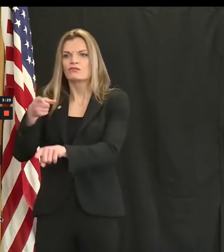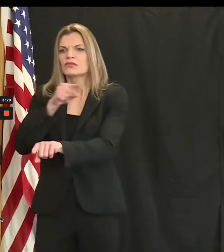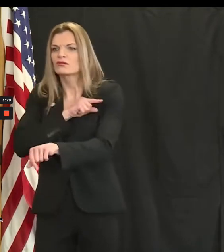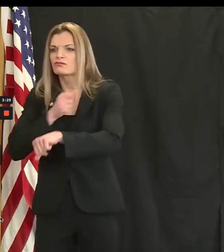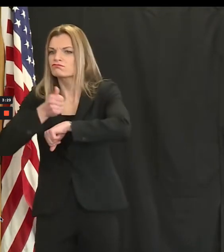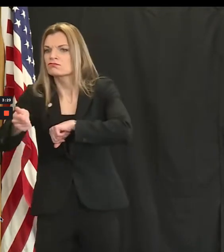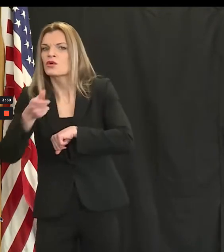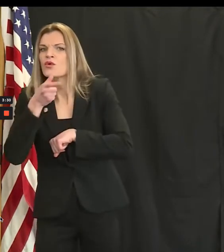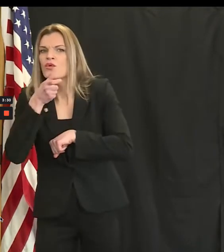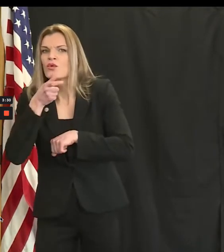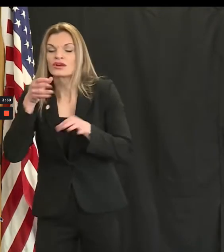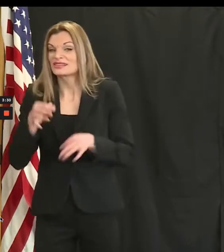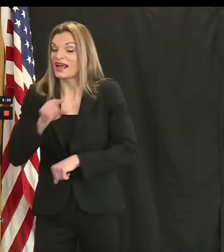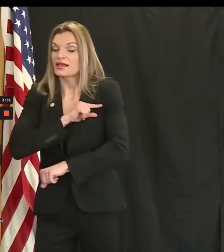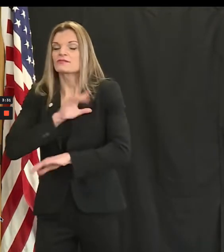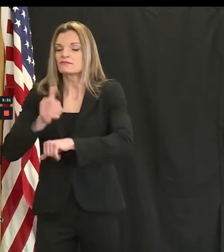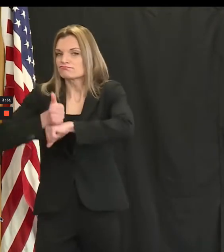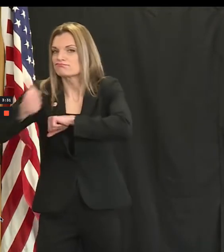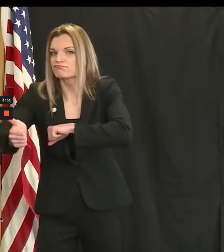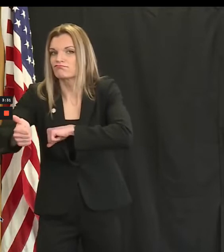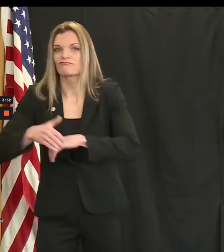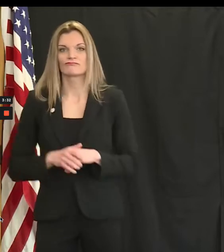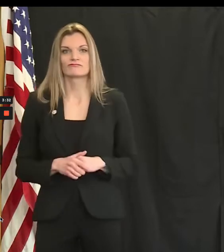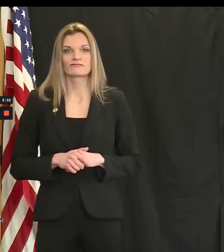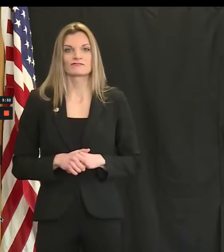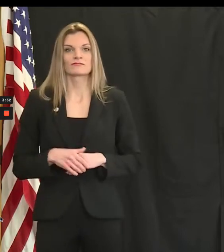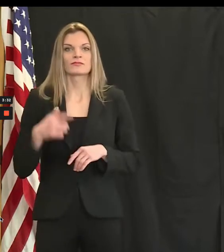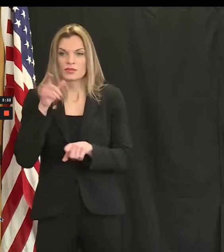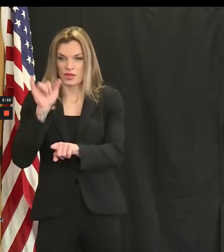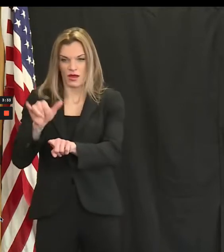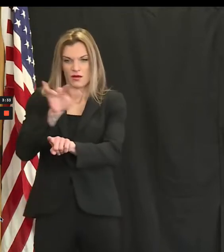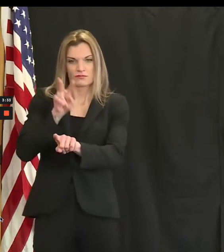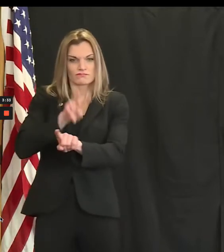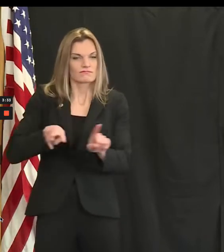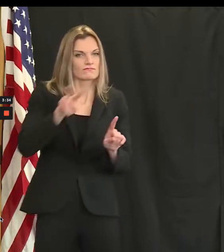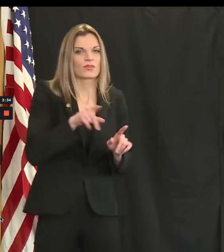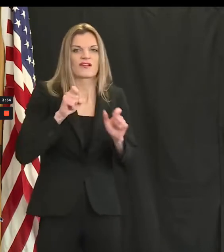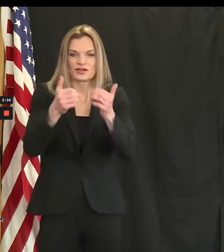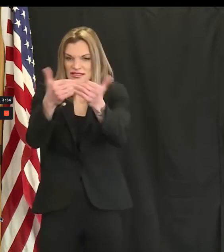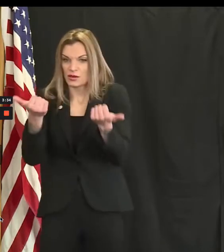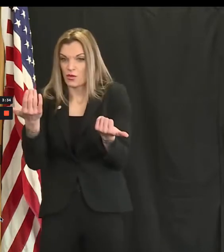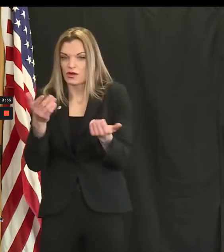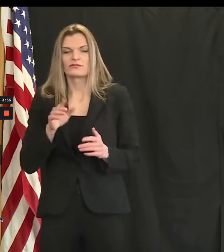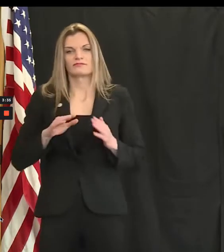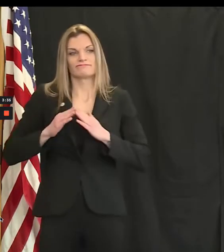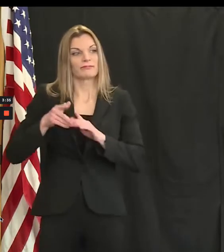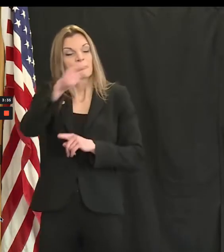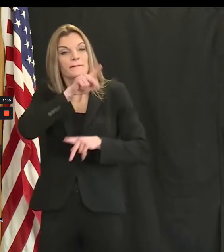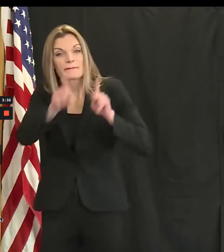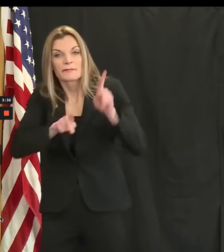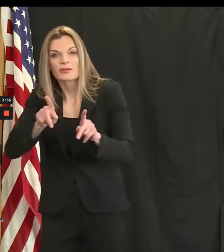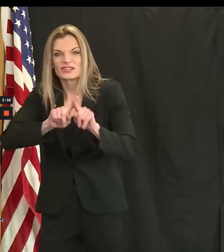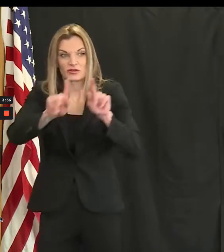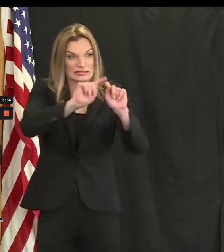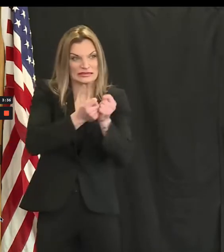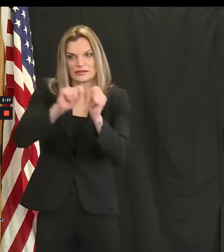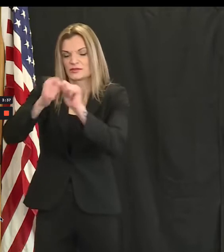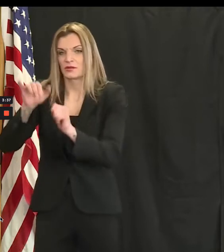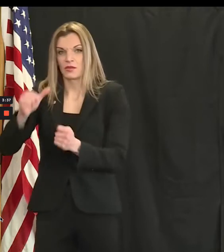of that, a conflict wall had been erected separating the criminal and civil teams, and I was presented with the most